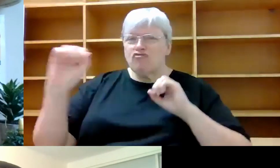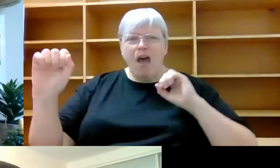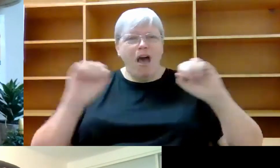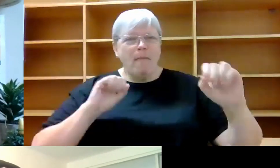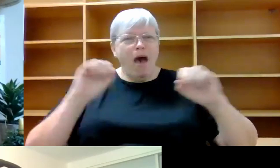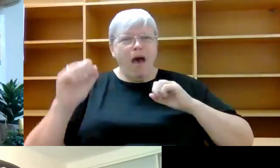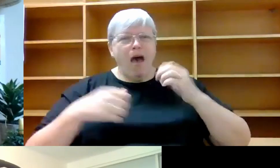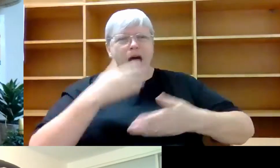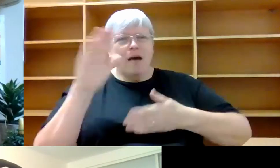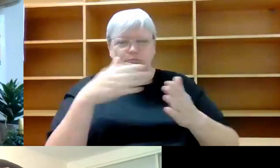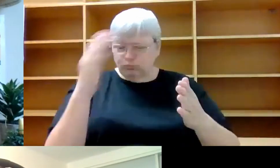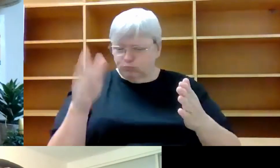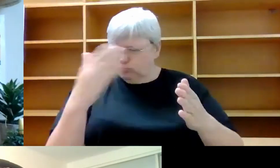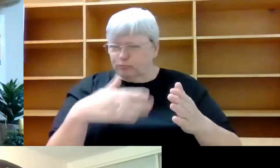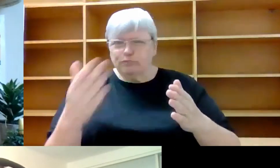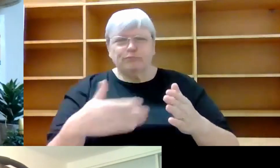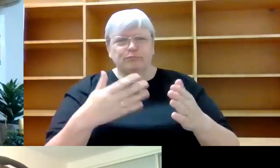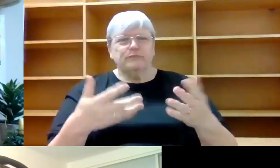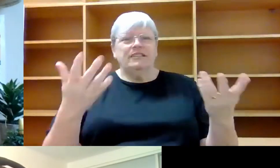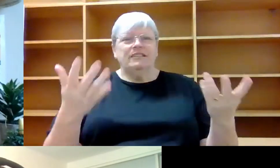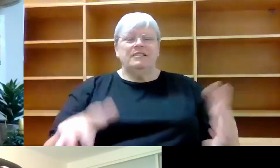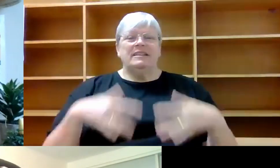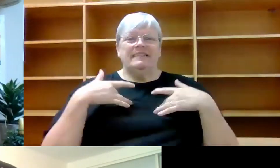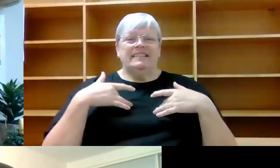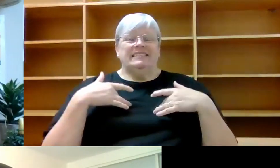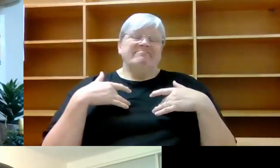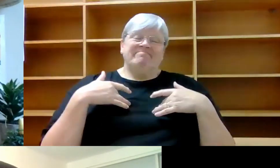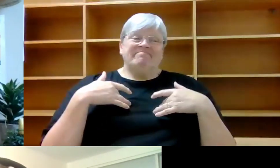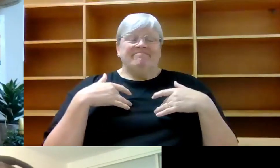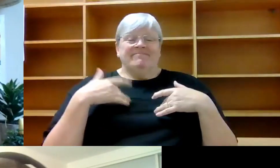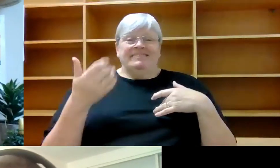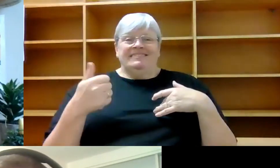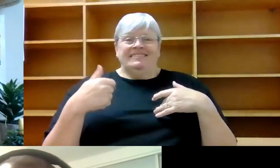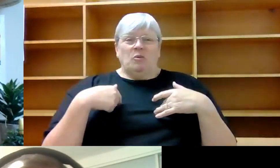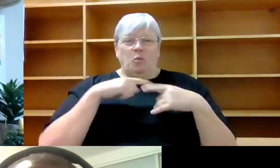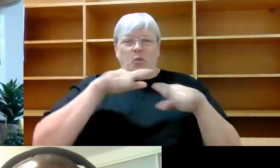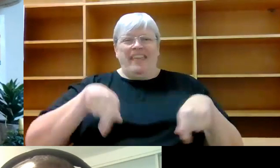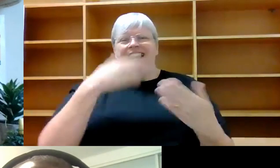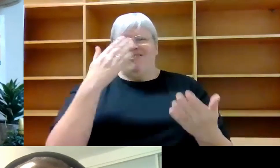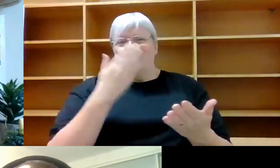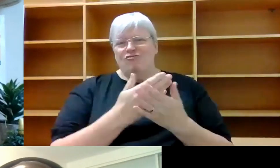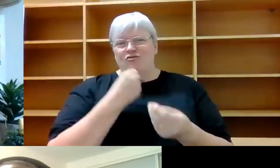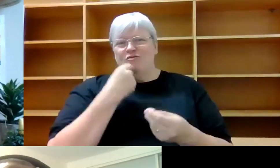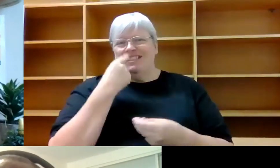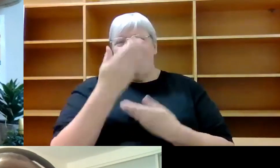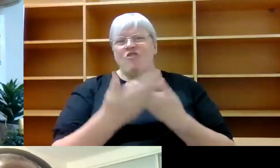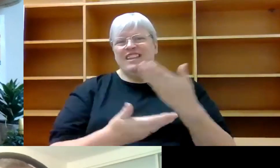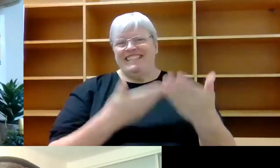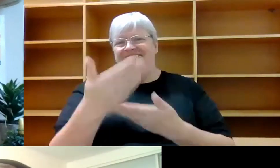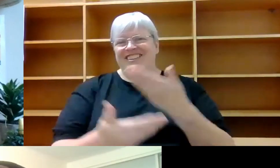So I guess in a way I might be biased, but I would say we are the true storytellers